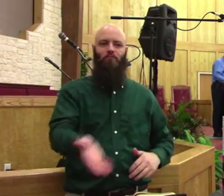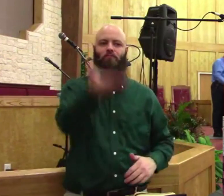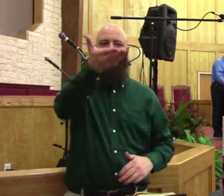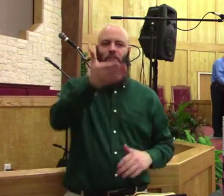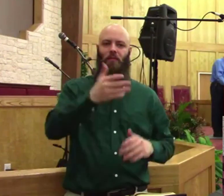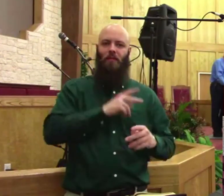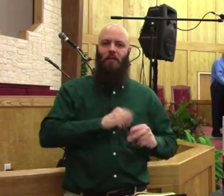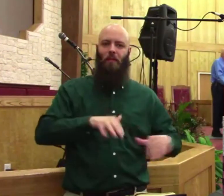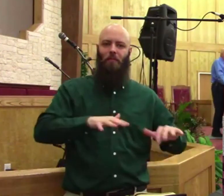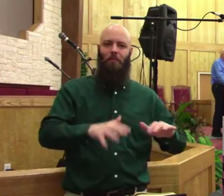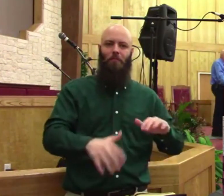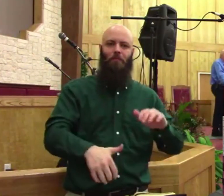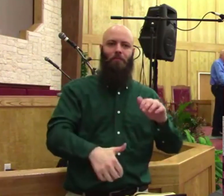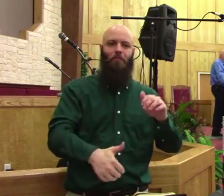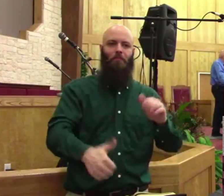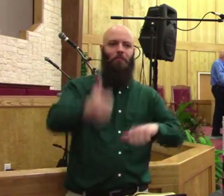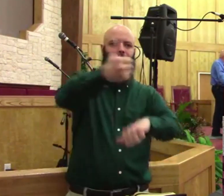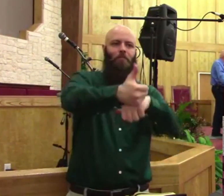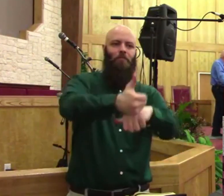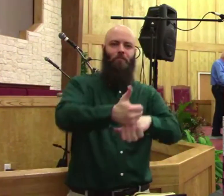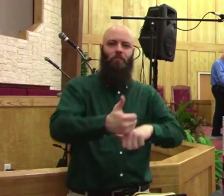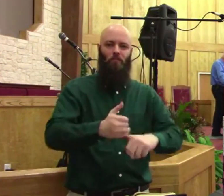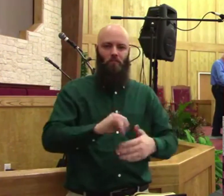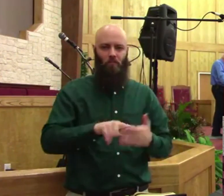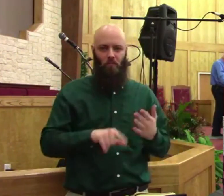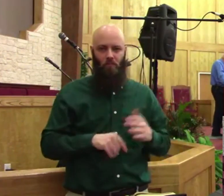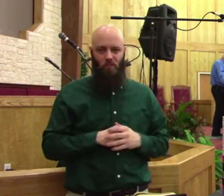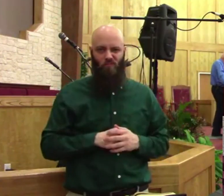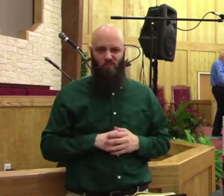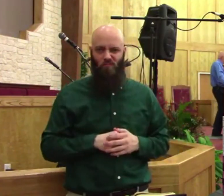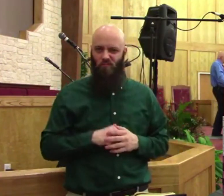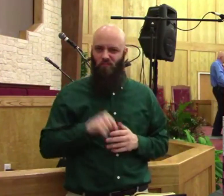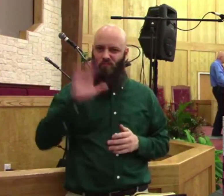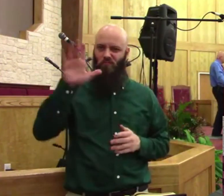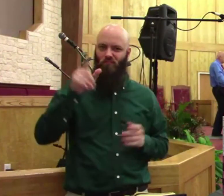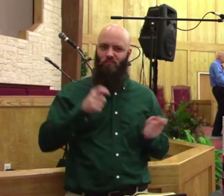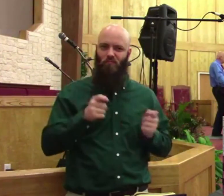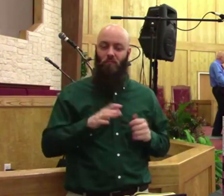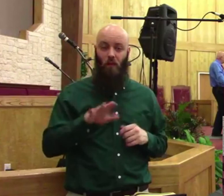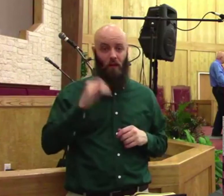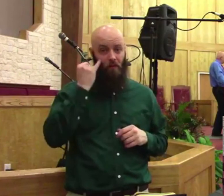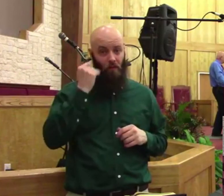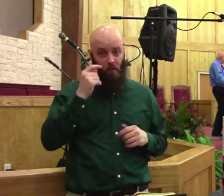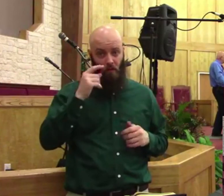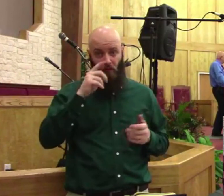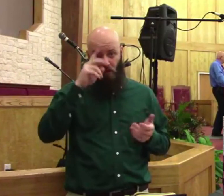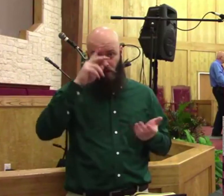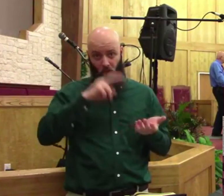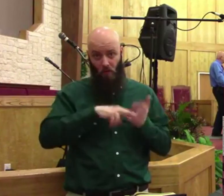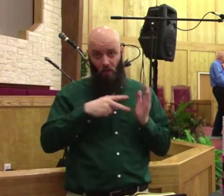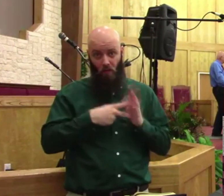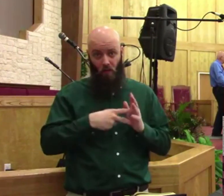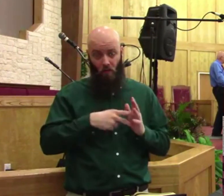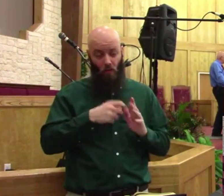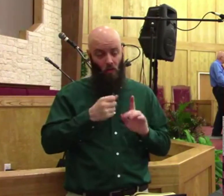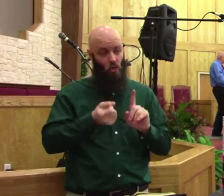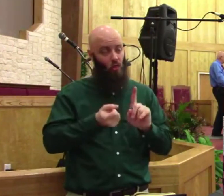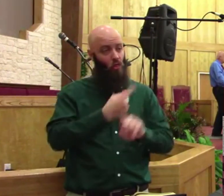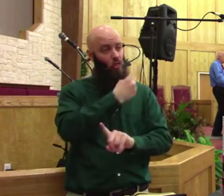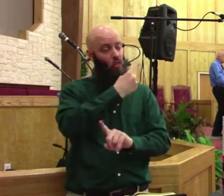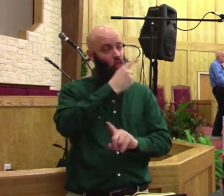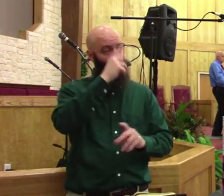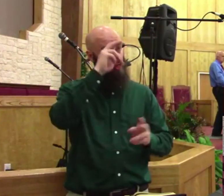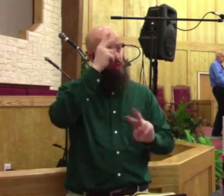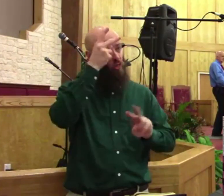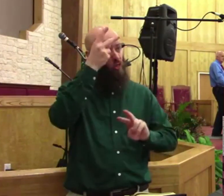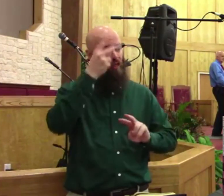If we fail to see the purpose of Daniel, we can get all excited about the stories, in